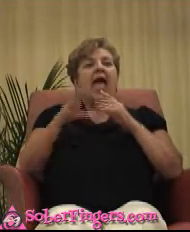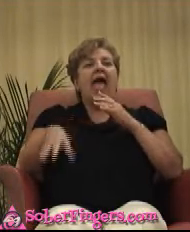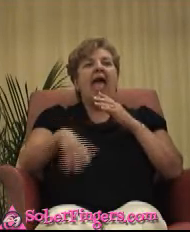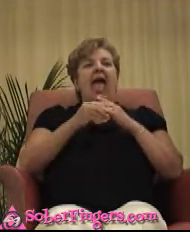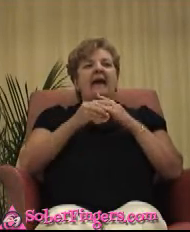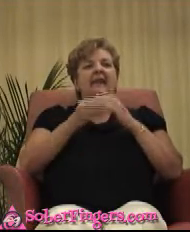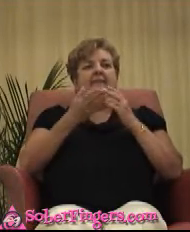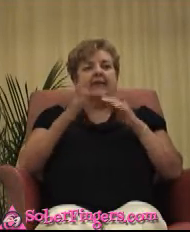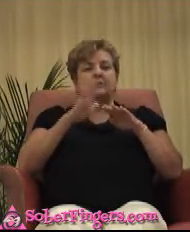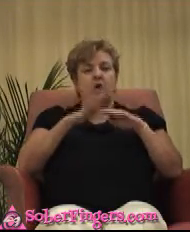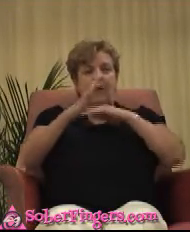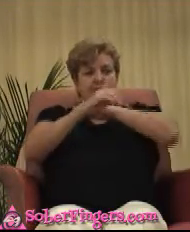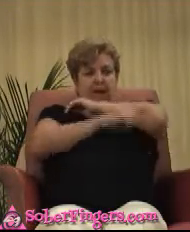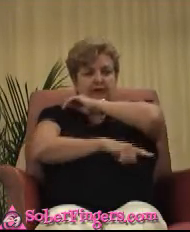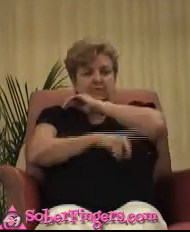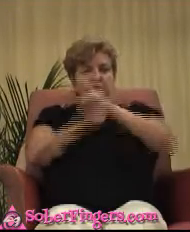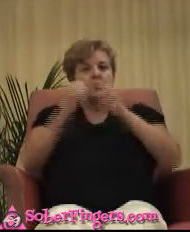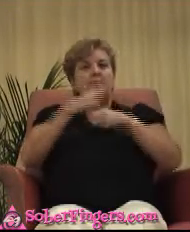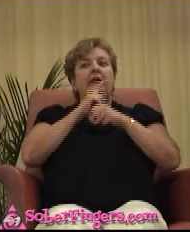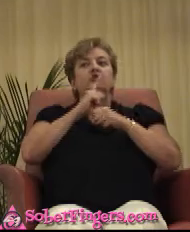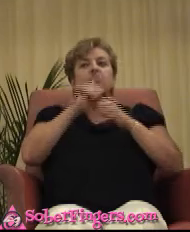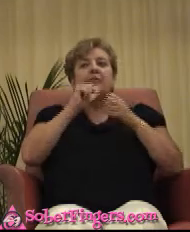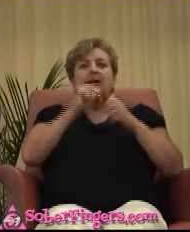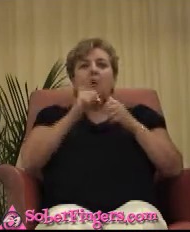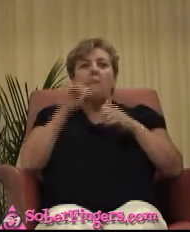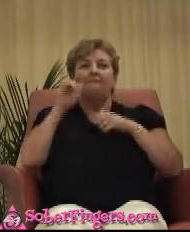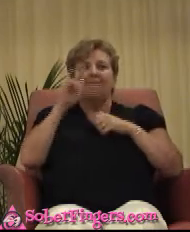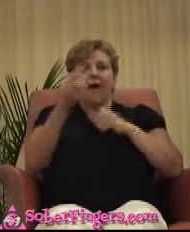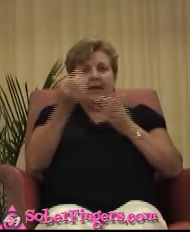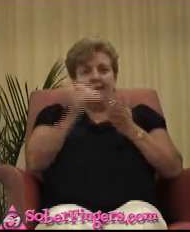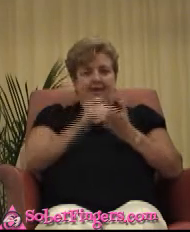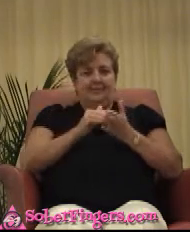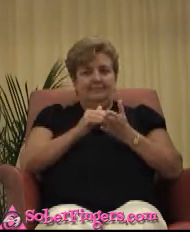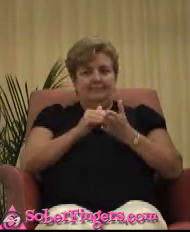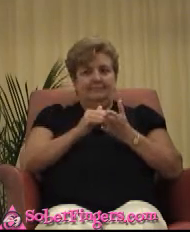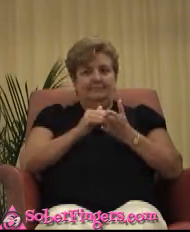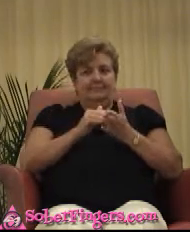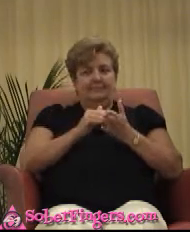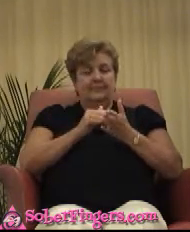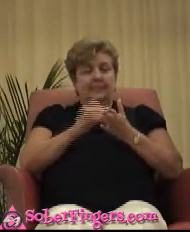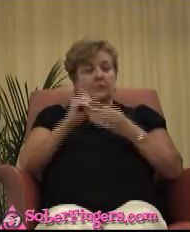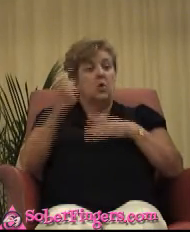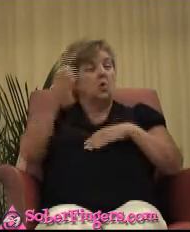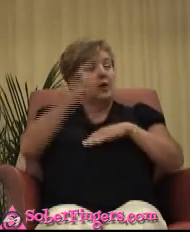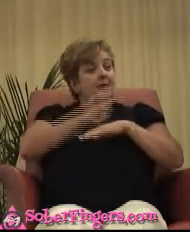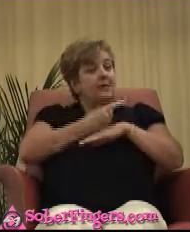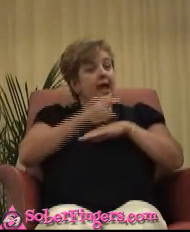All I've done is try to stay sober. That's all. One day at a time. Target the next right thing.